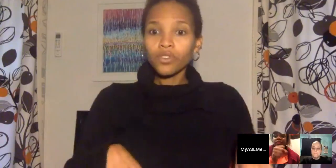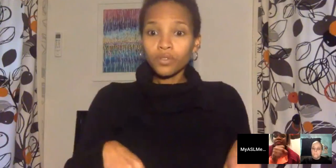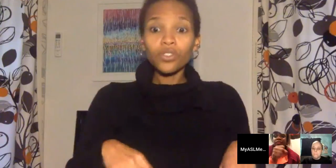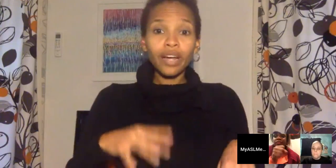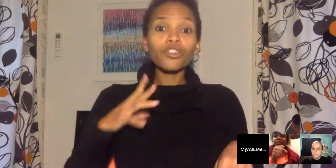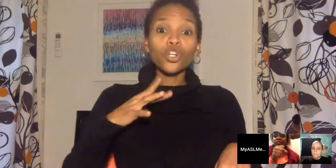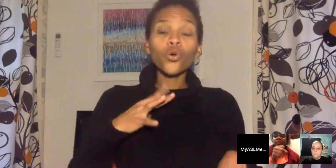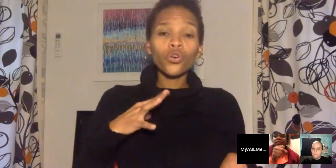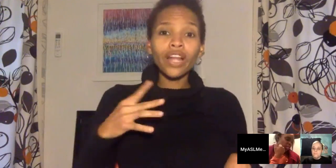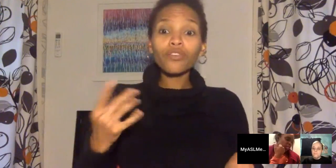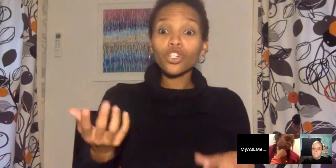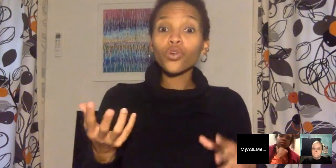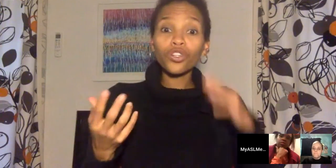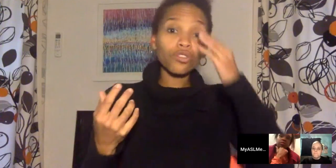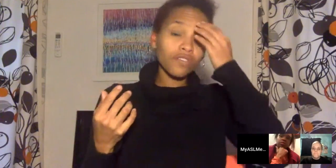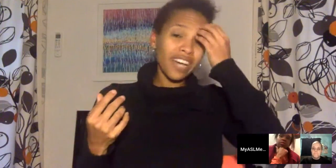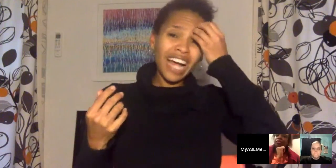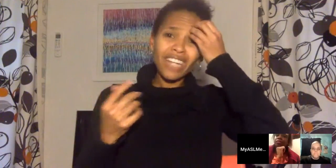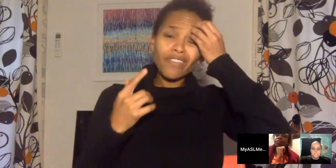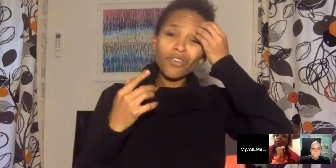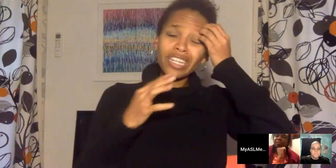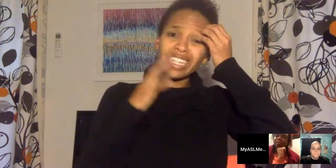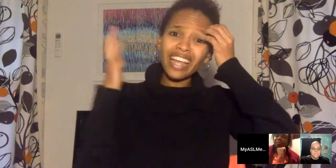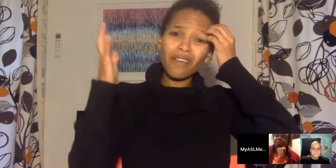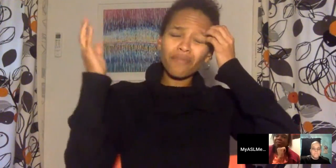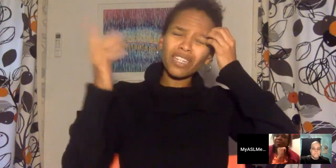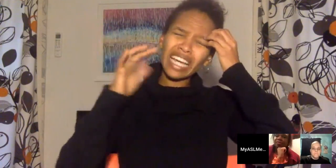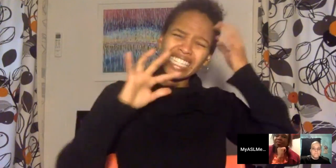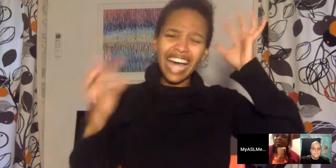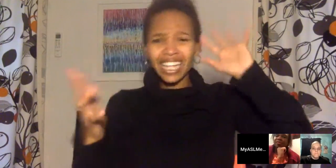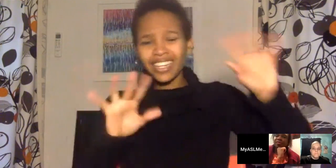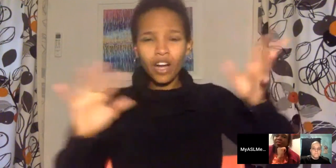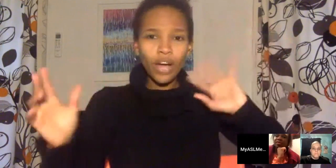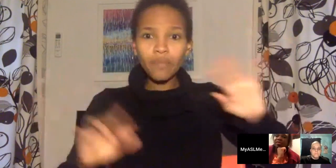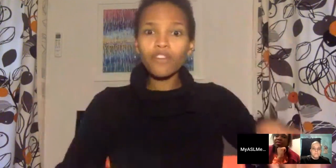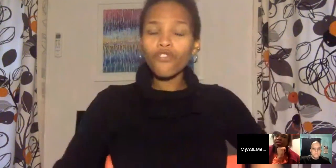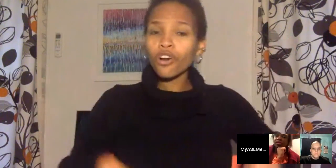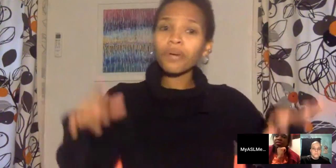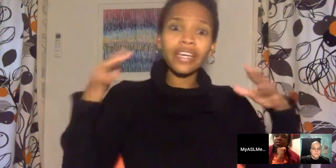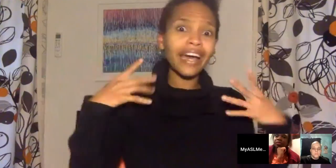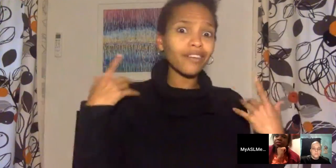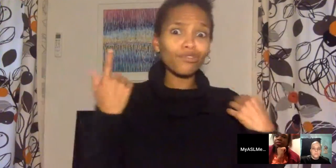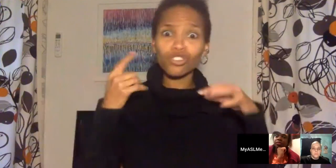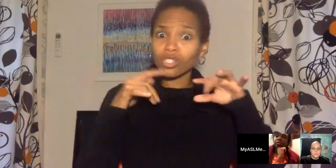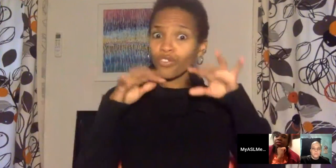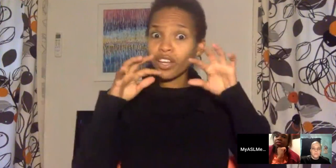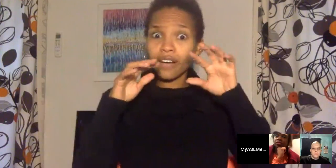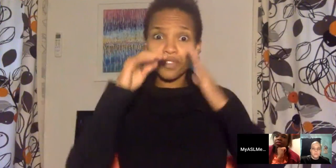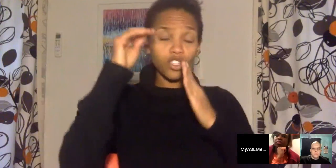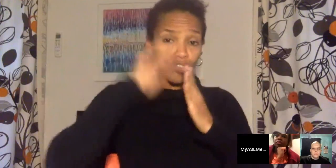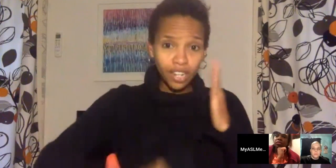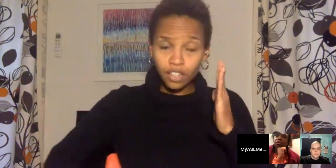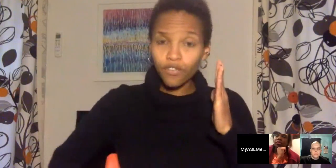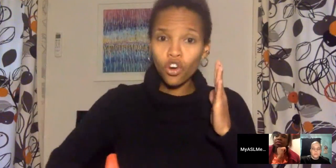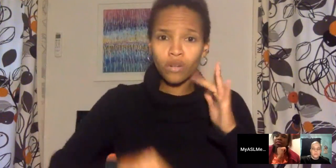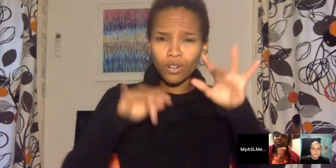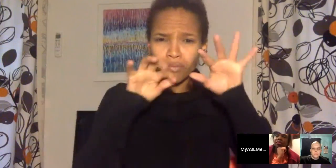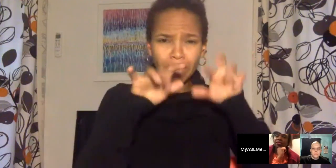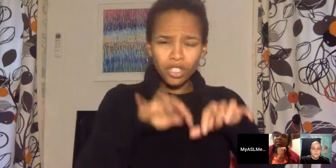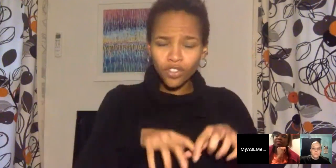So that was a cool use of sign. I've never really seen that exactly that way before, but yeah, it was just she filled out the form, or maybe she filled it out